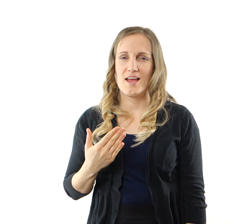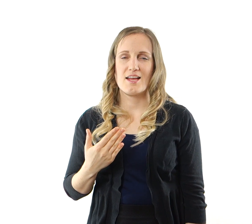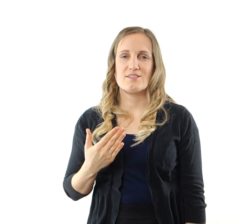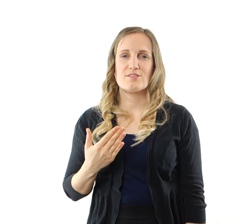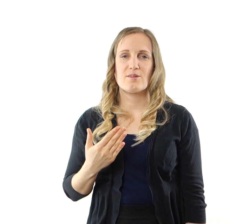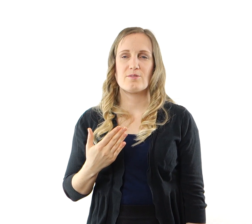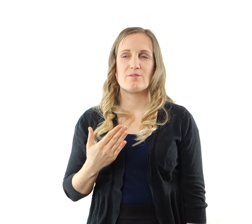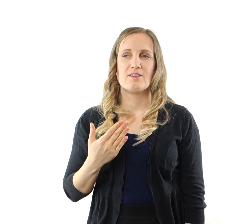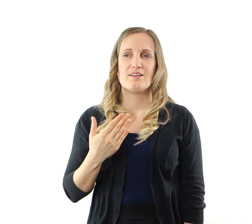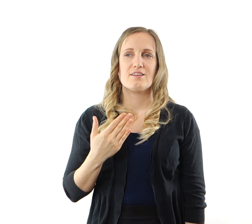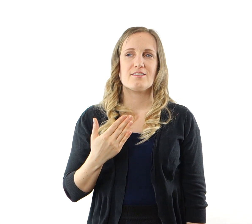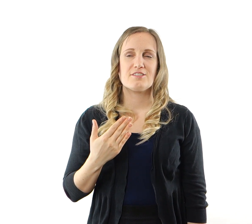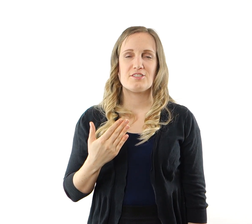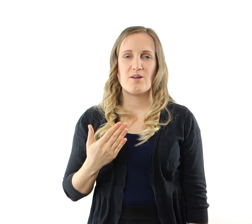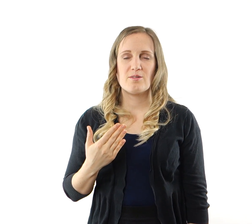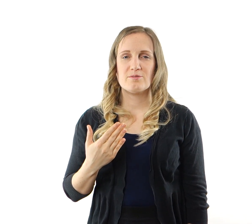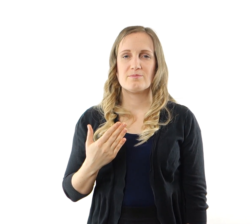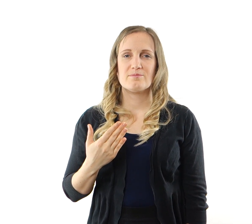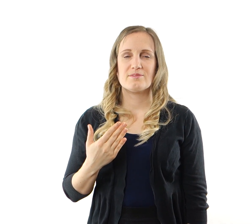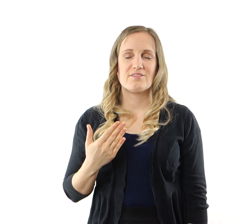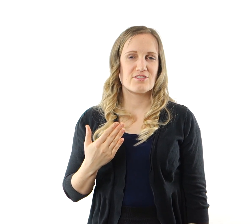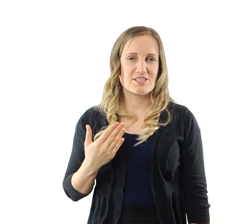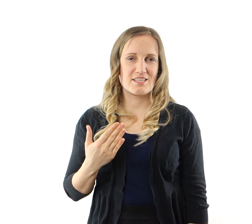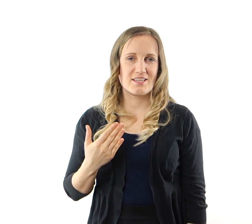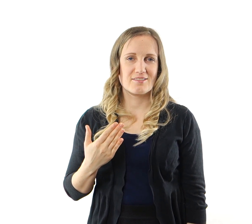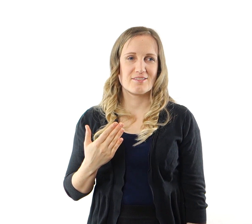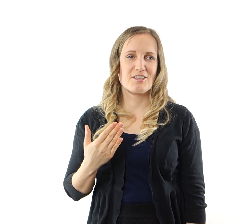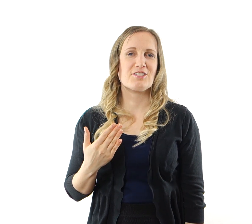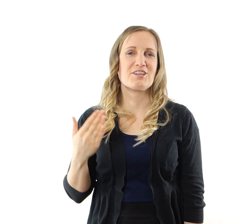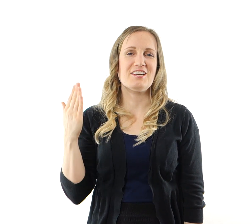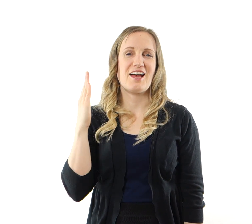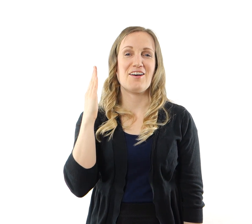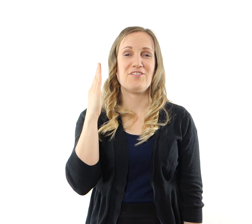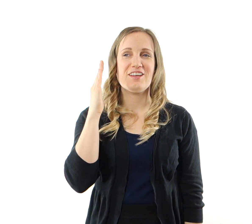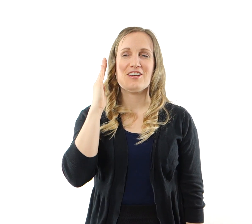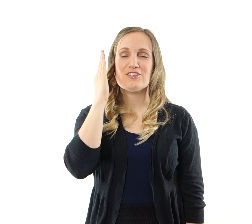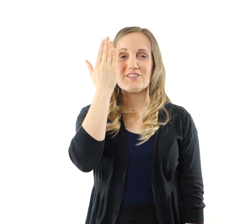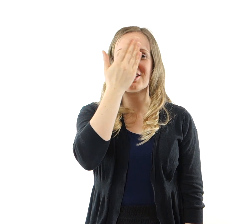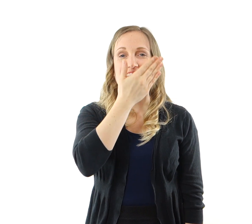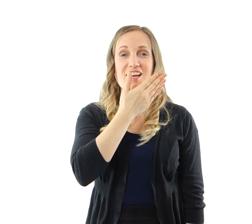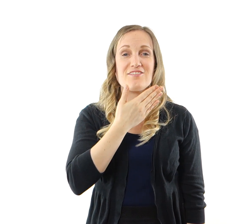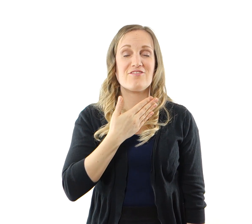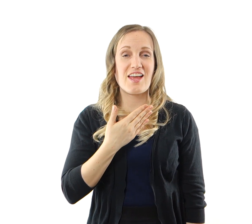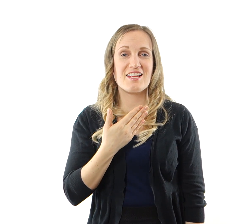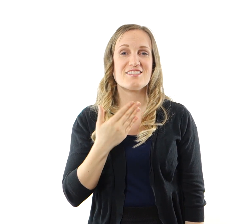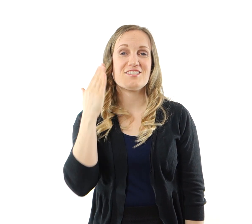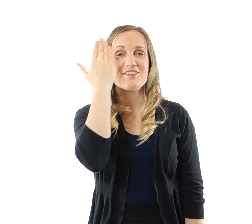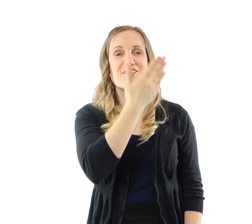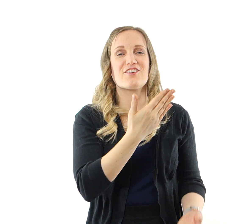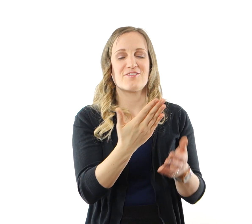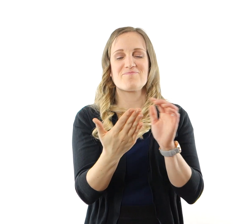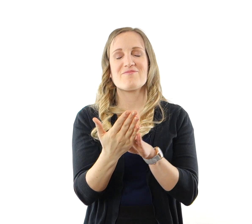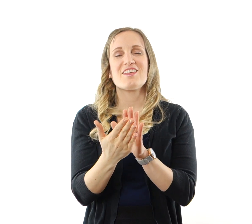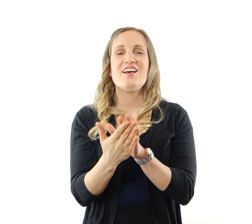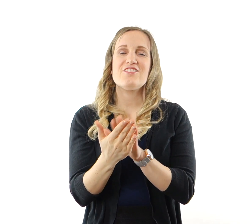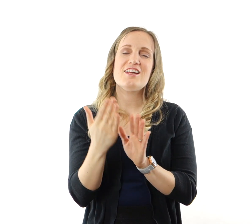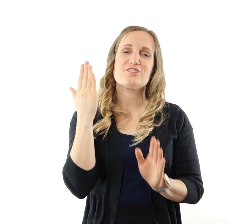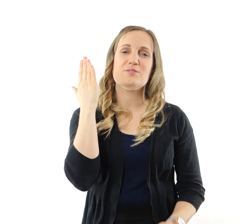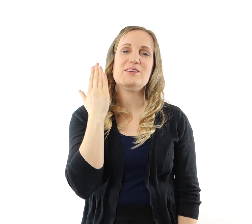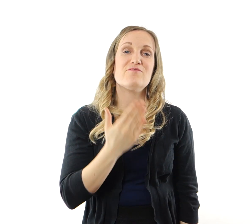And so just know that if they're singing, you're gonna sign face. Their hands are gonna be in front